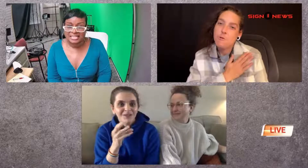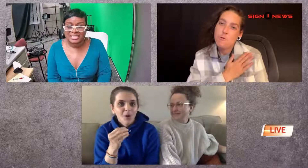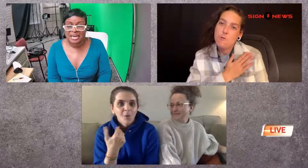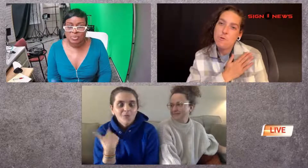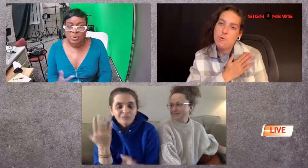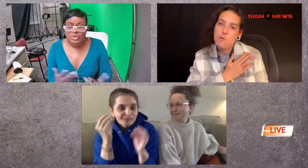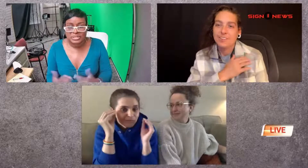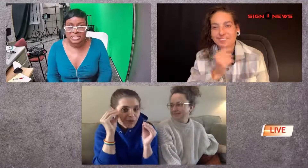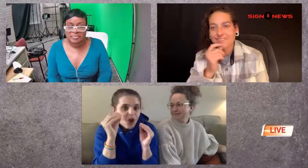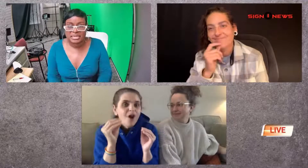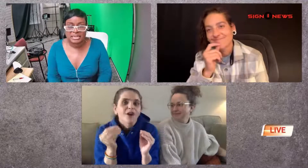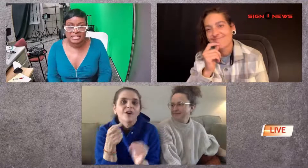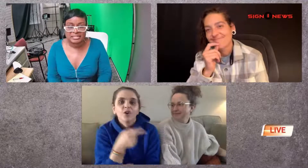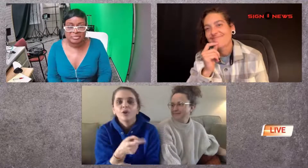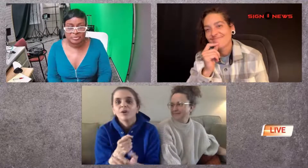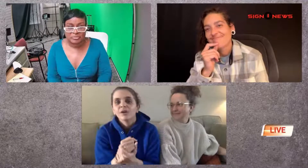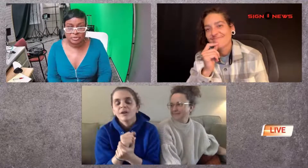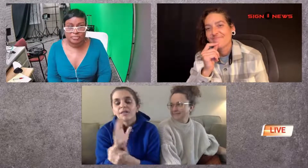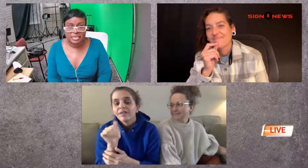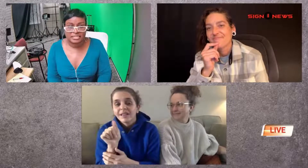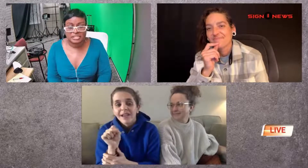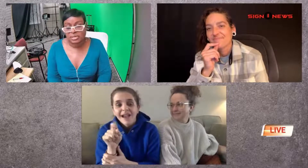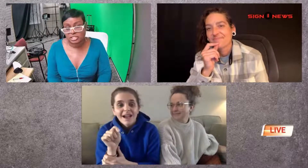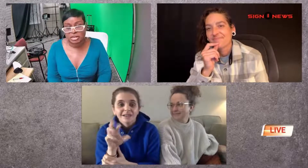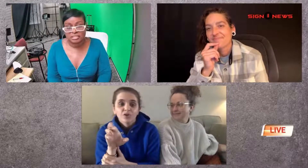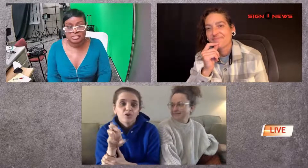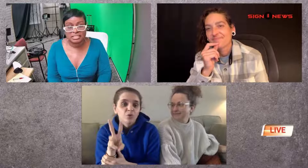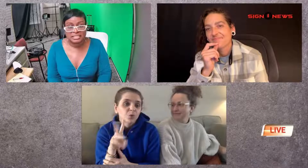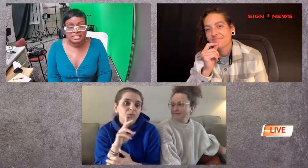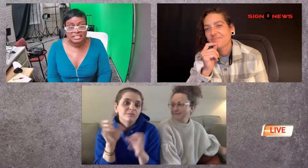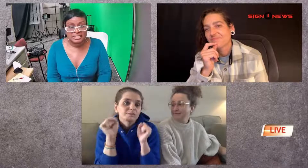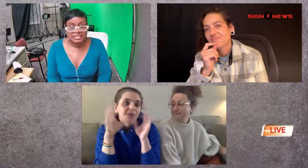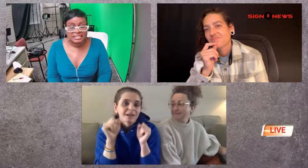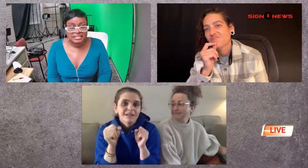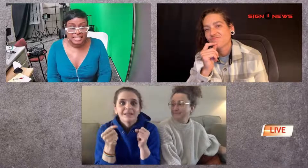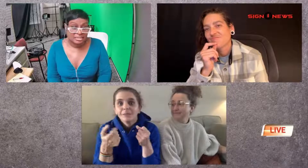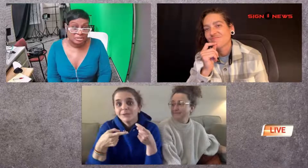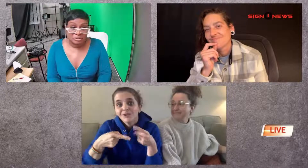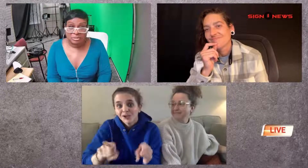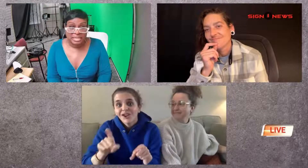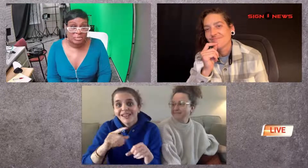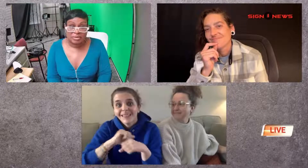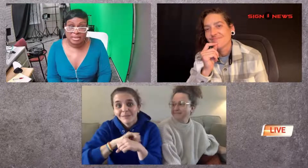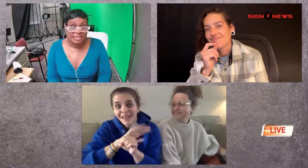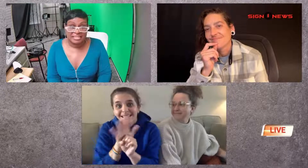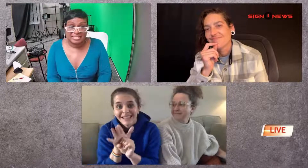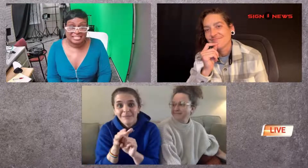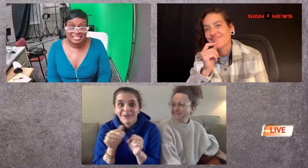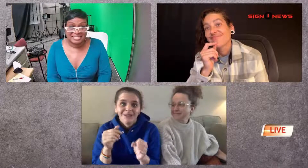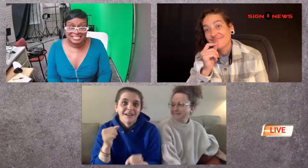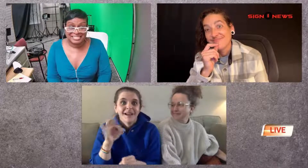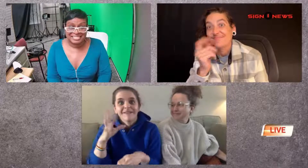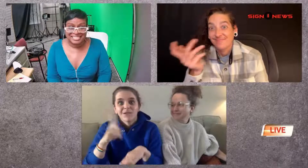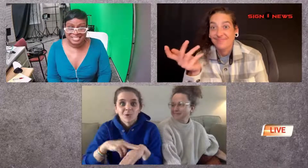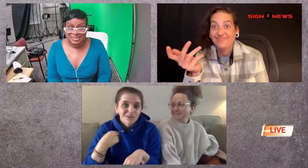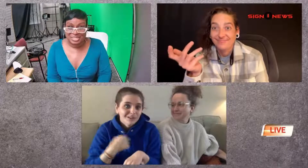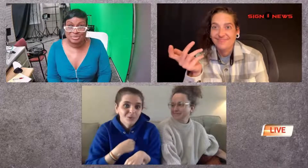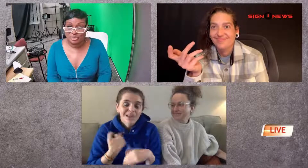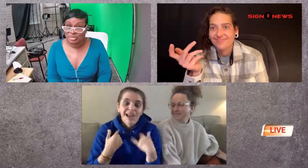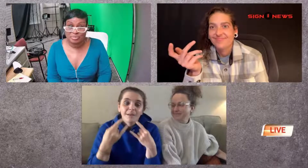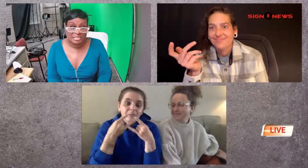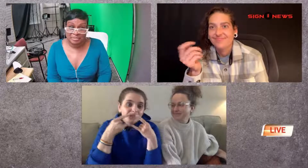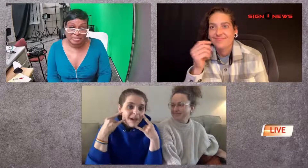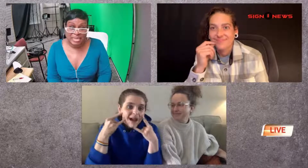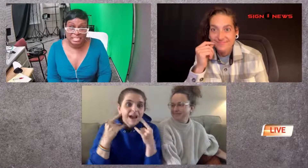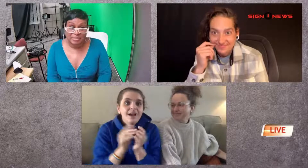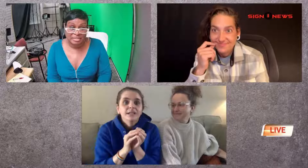and she said, I want you to sign my lines with me. And so I taught her and the crew, and they were amazed. And so this is